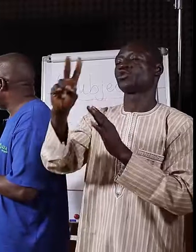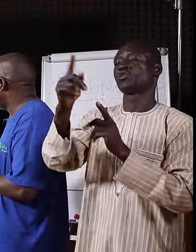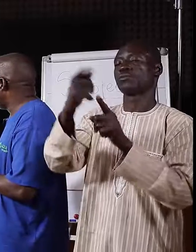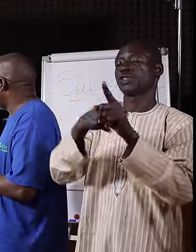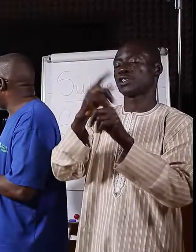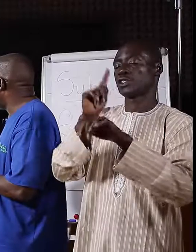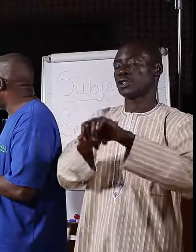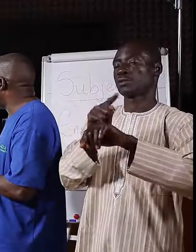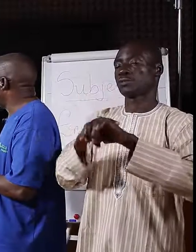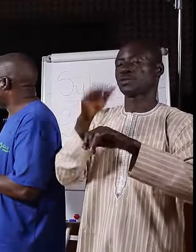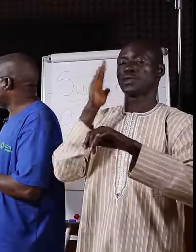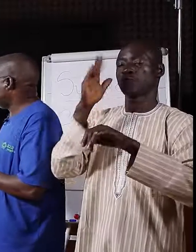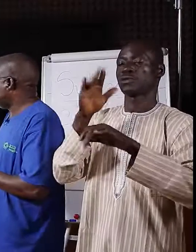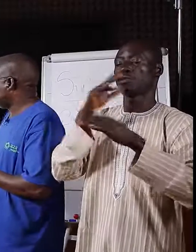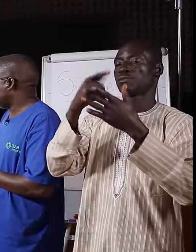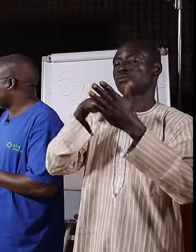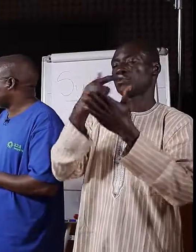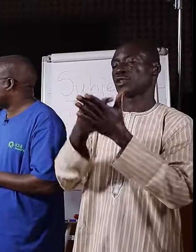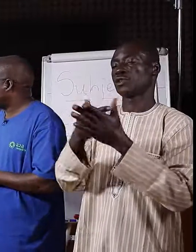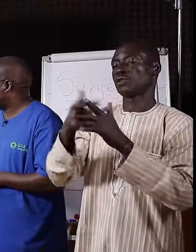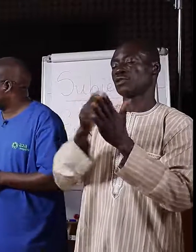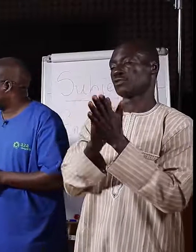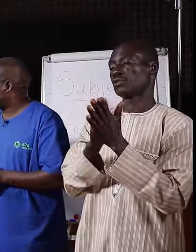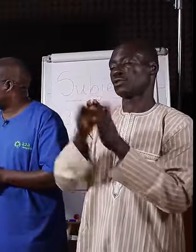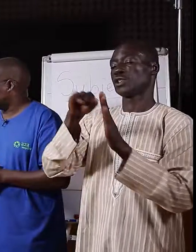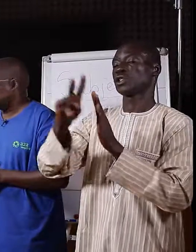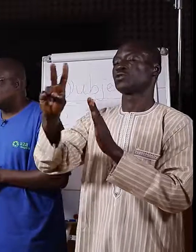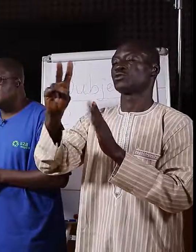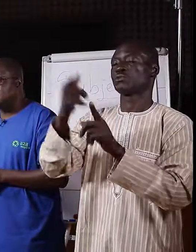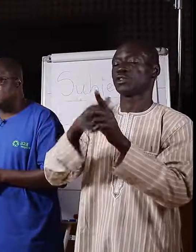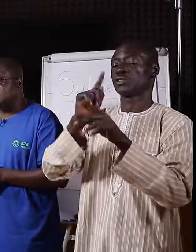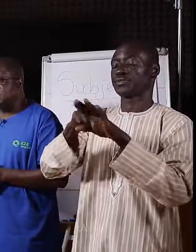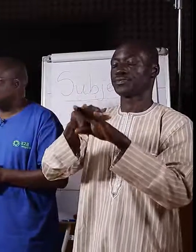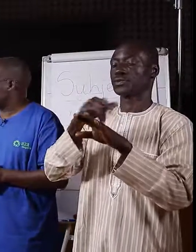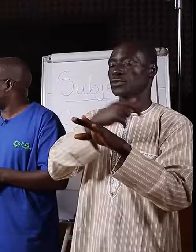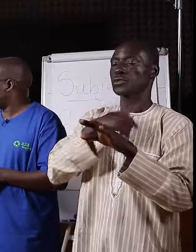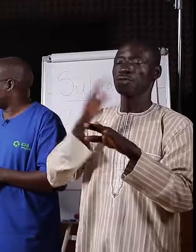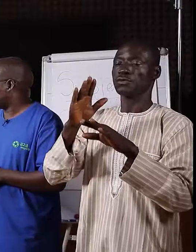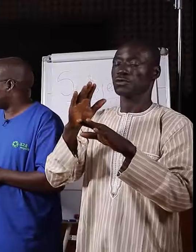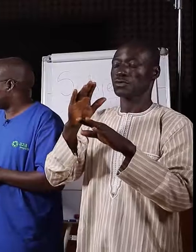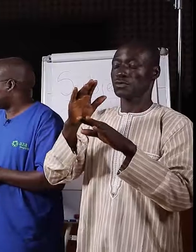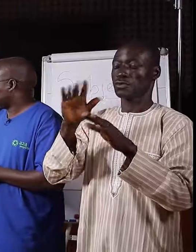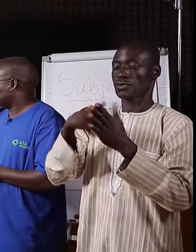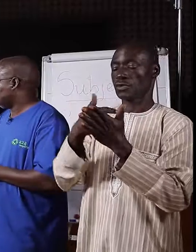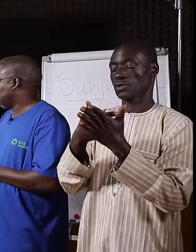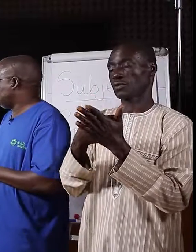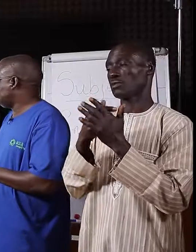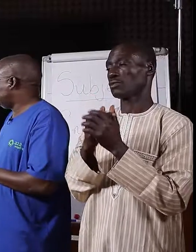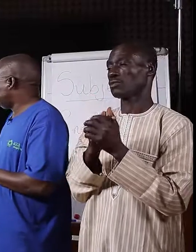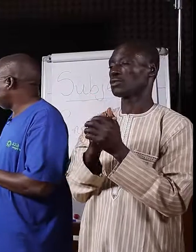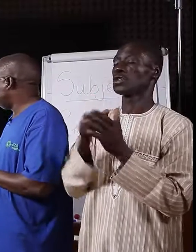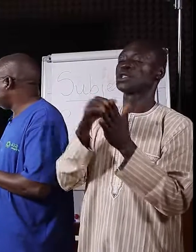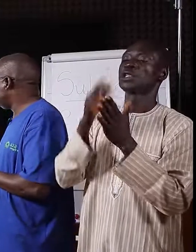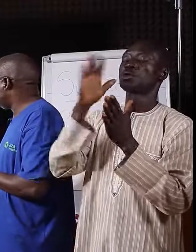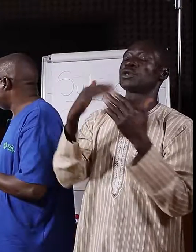time, we will be graduating. In 2 months' time, we will be graduating. It